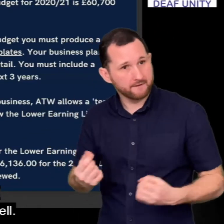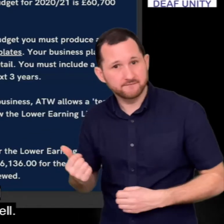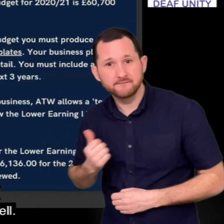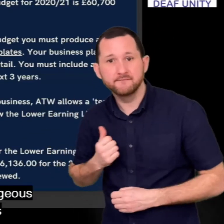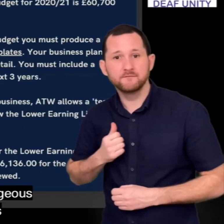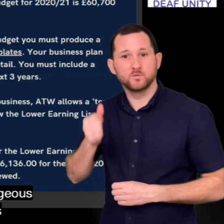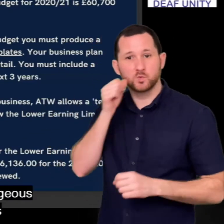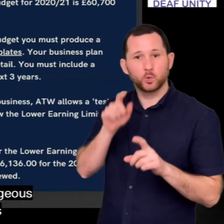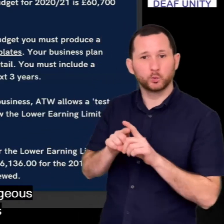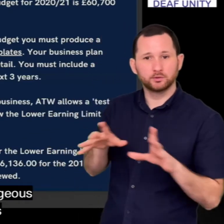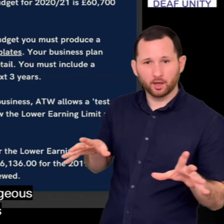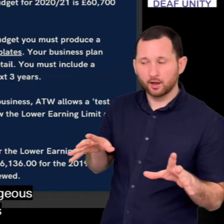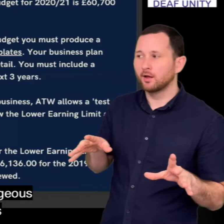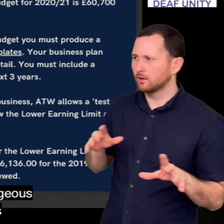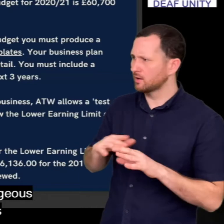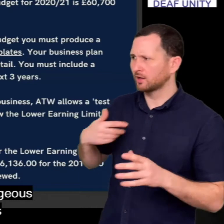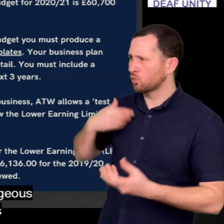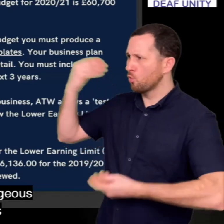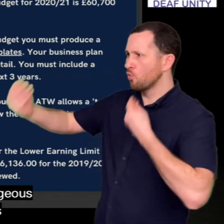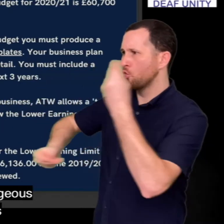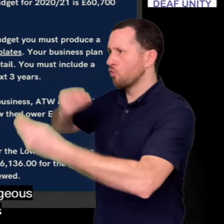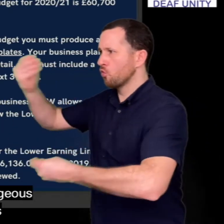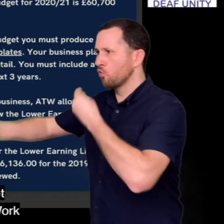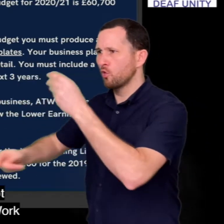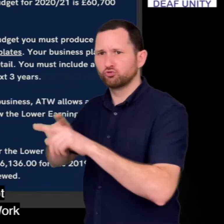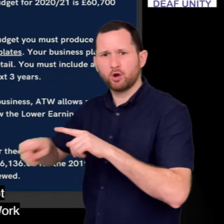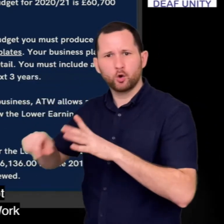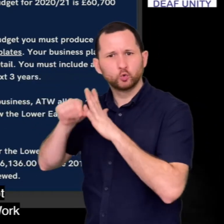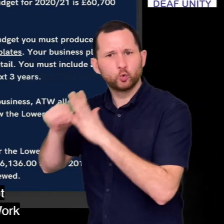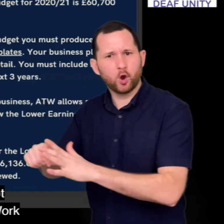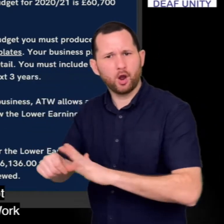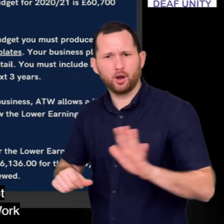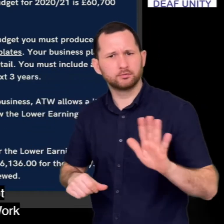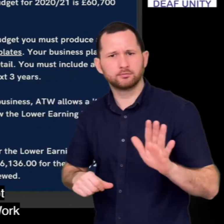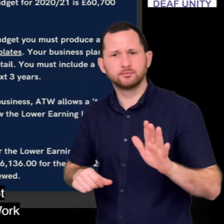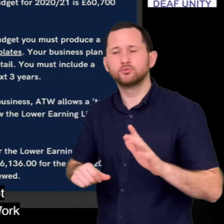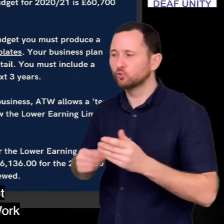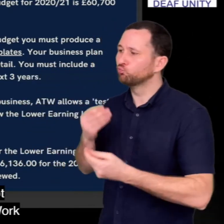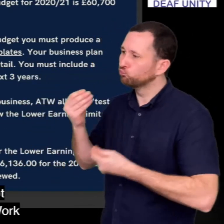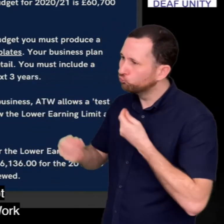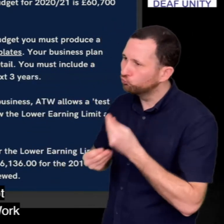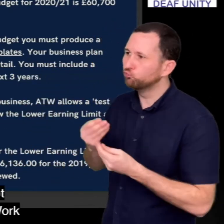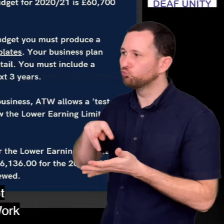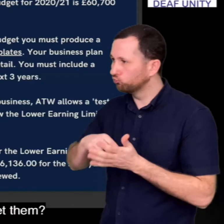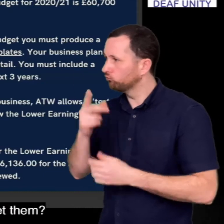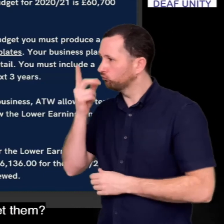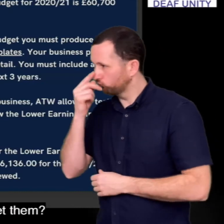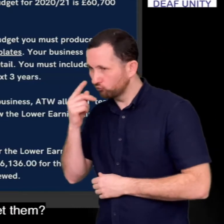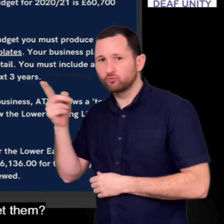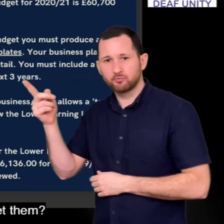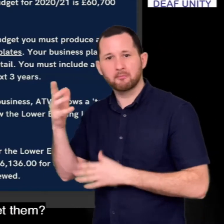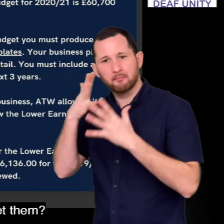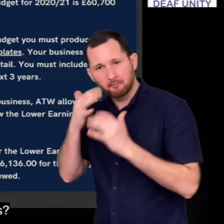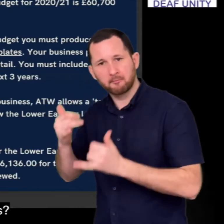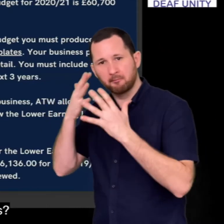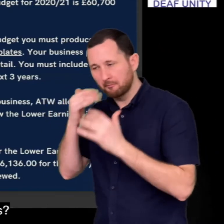Work so you don't be too outrageous with your predictions, because if you do not meet them, Access to Work will say, why didn't you